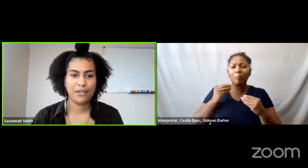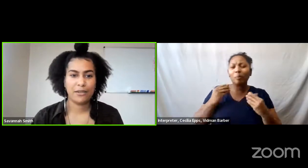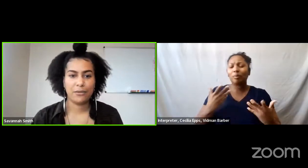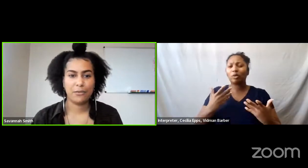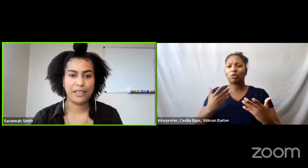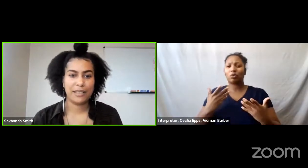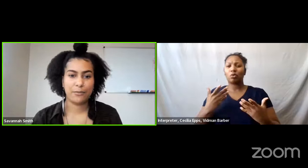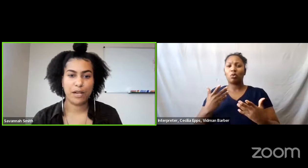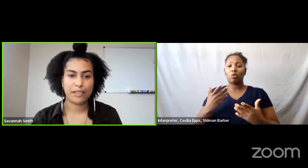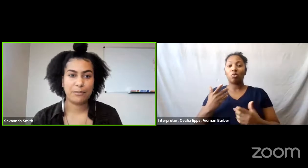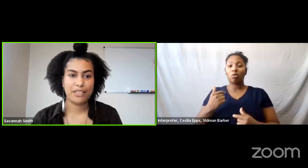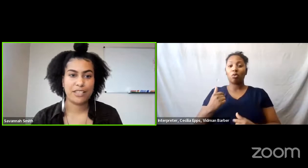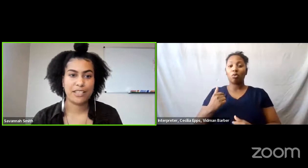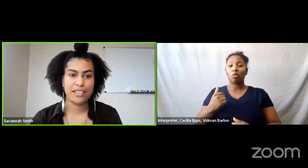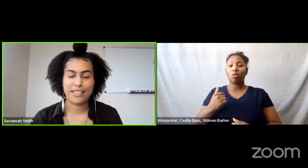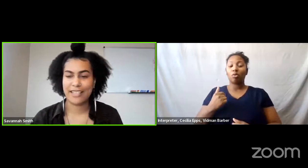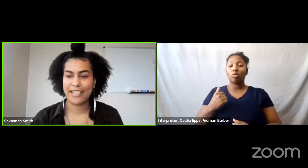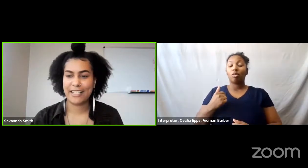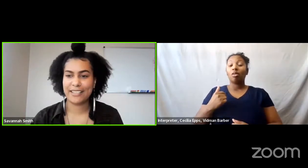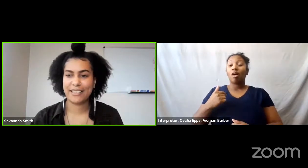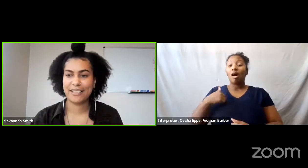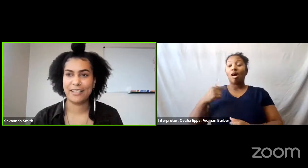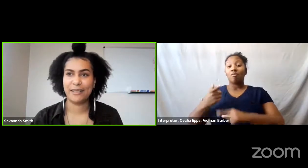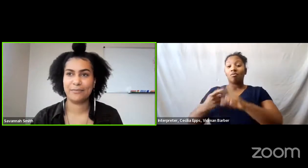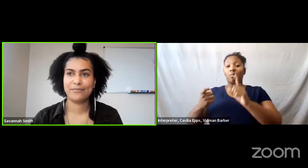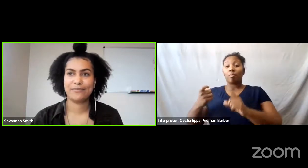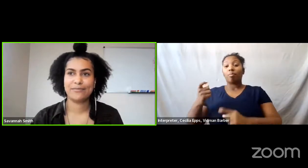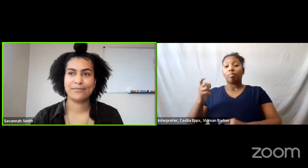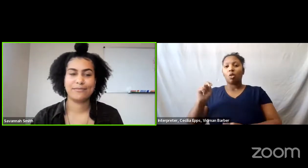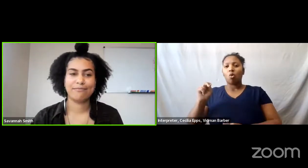really, really rocky beaches and